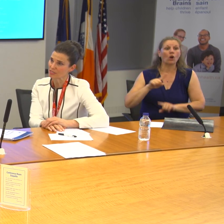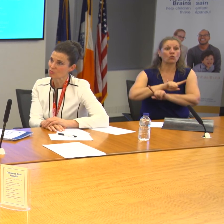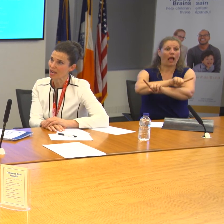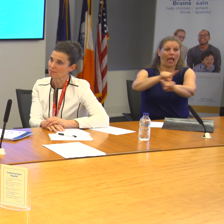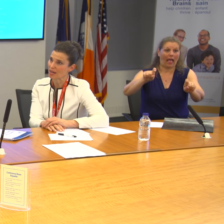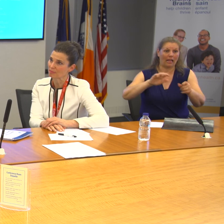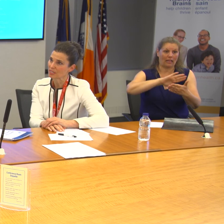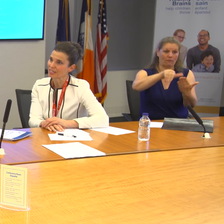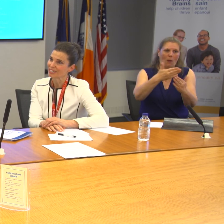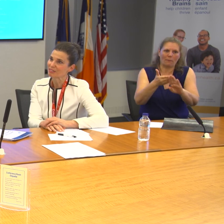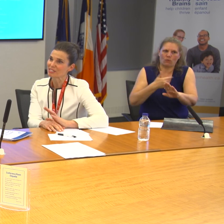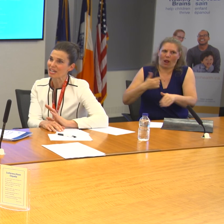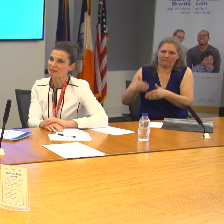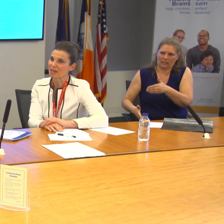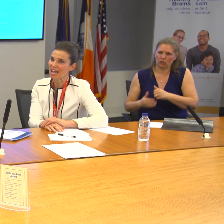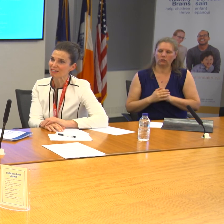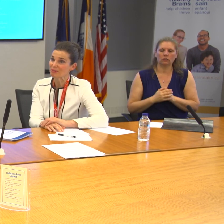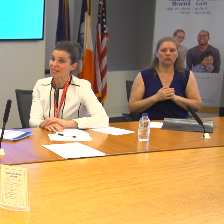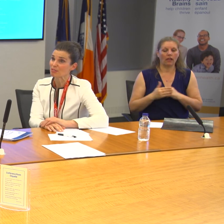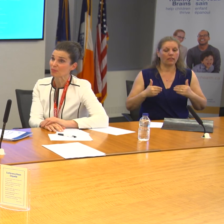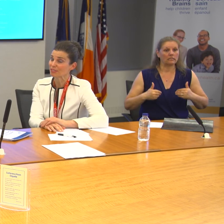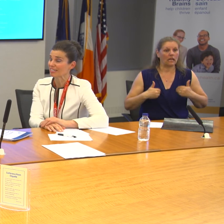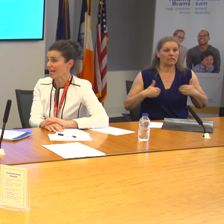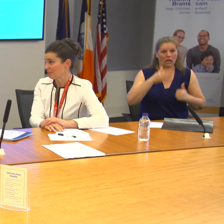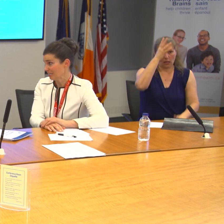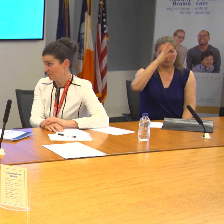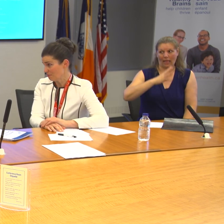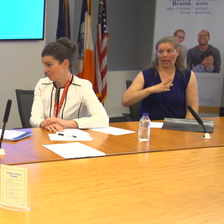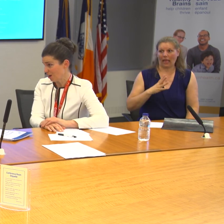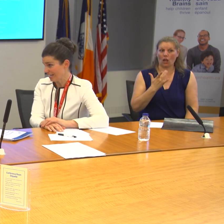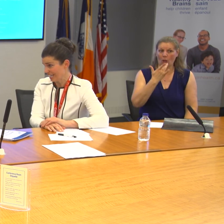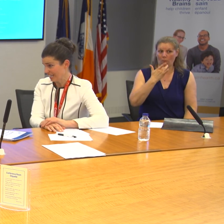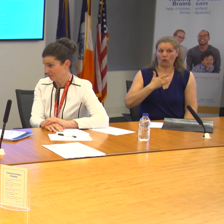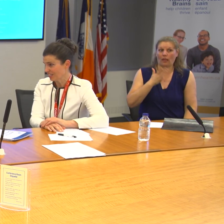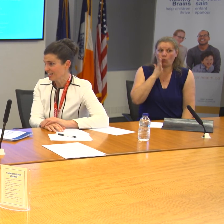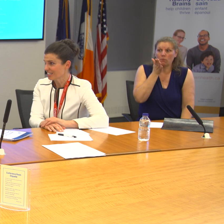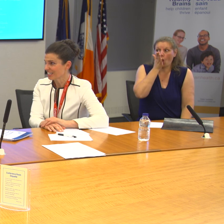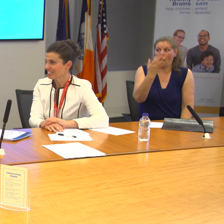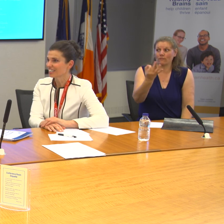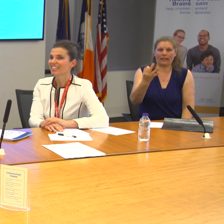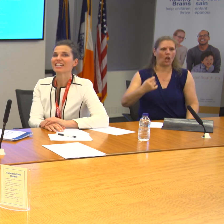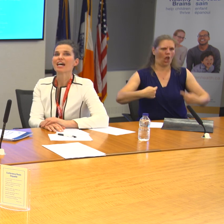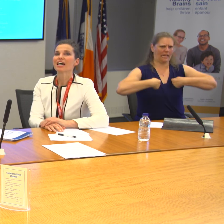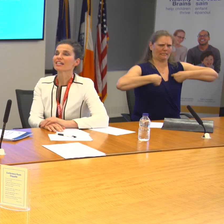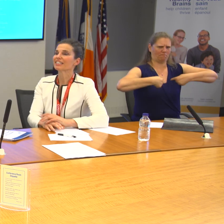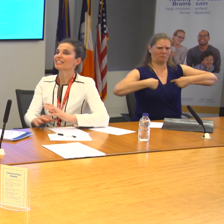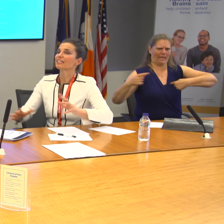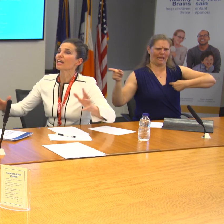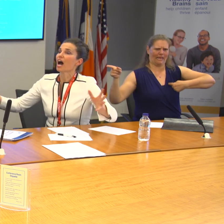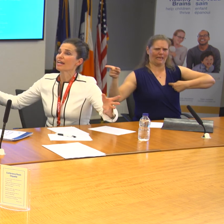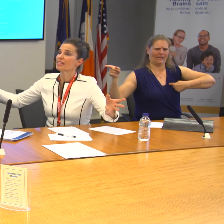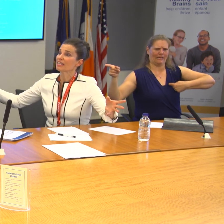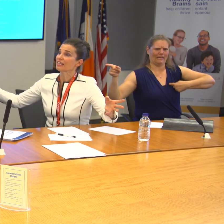continue this wrap up? There's a young man who has a birthday, I believe, on Friday. This guy right here.